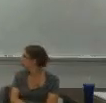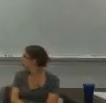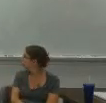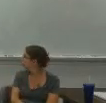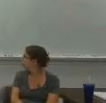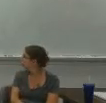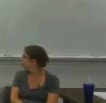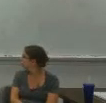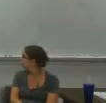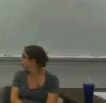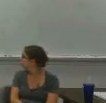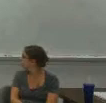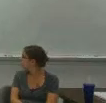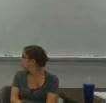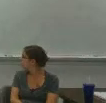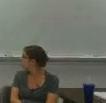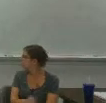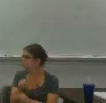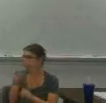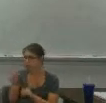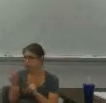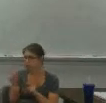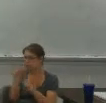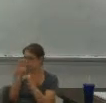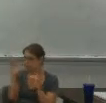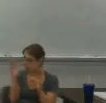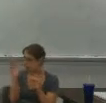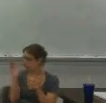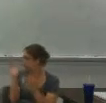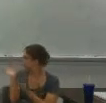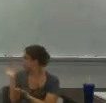And then you can imagine